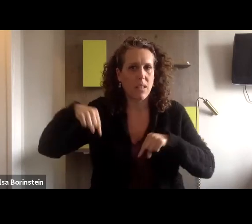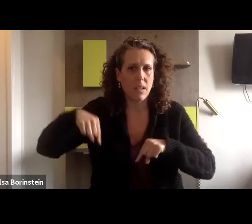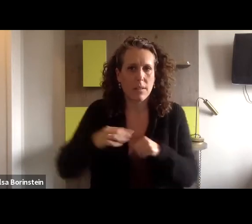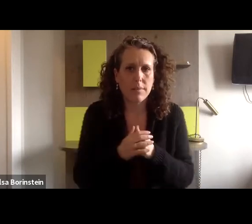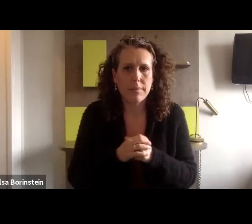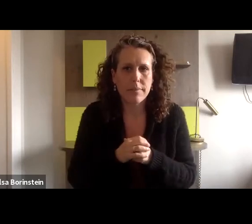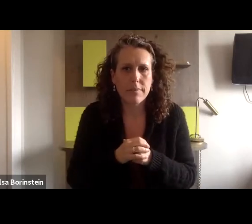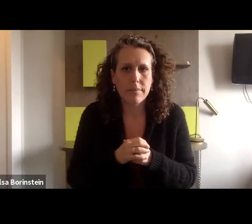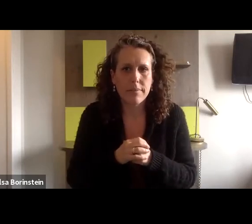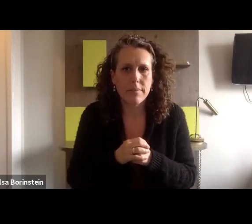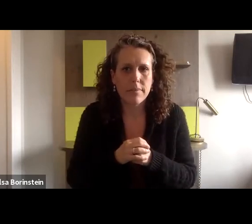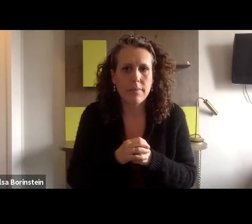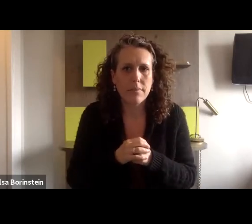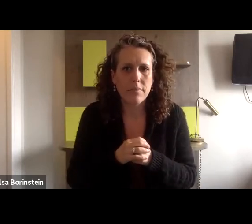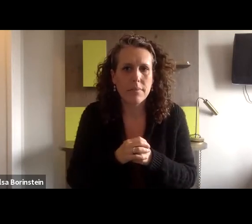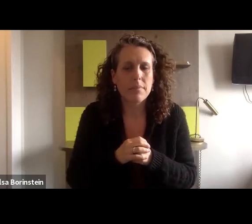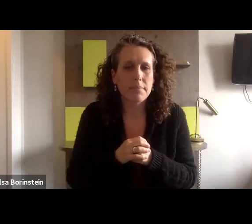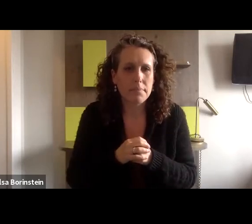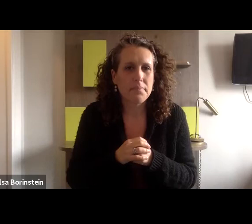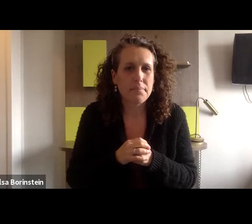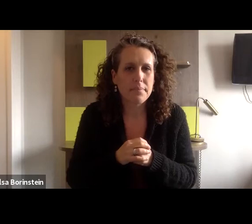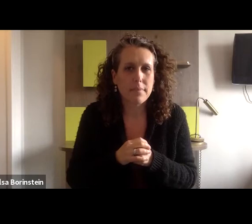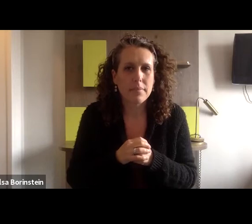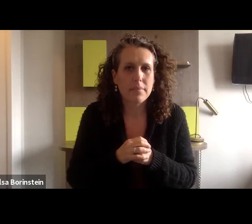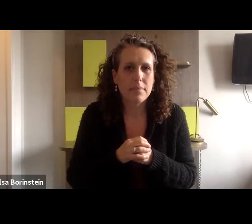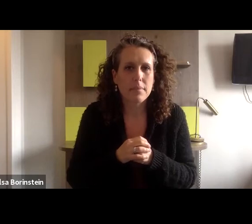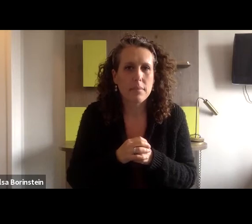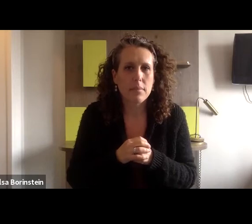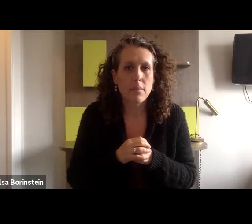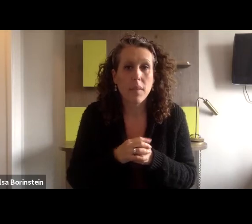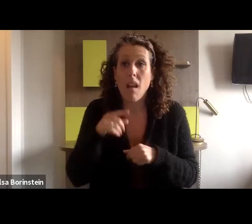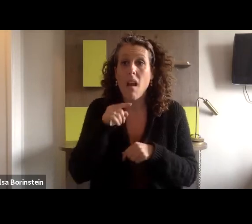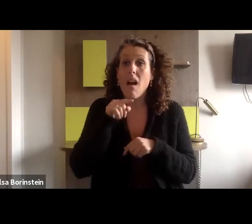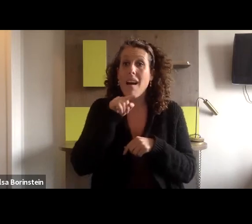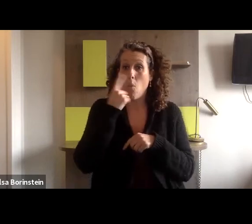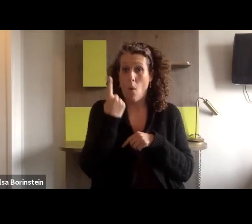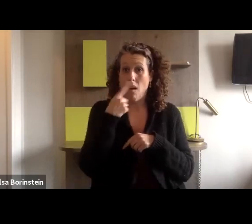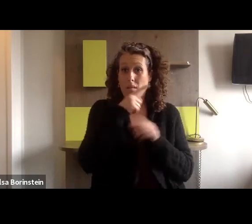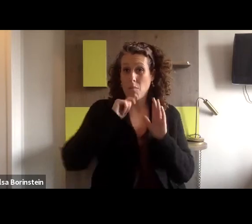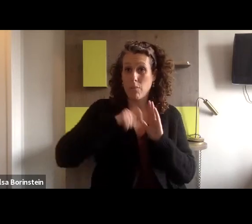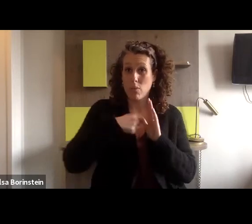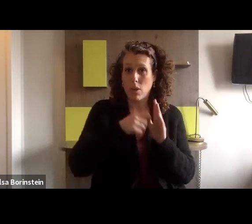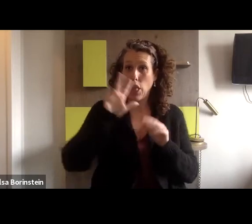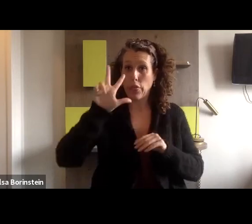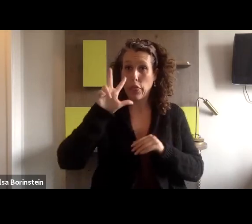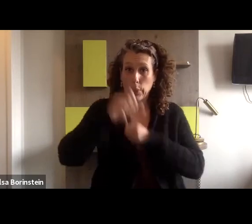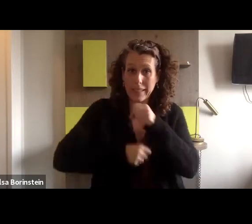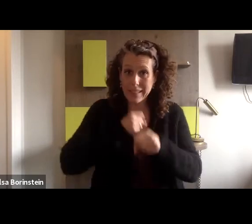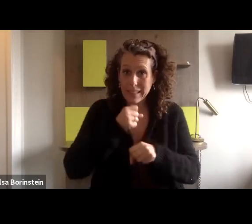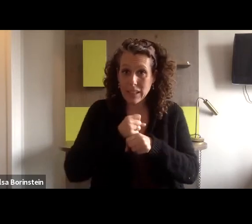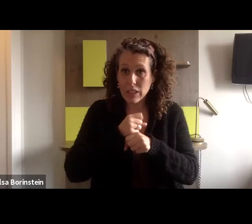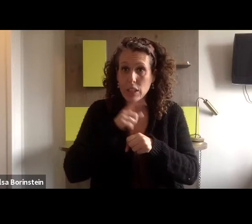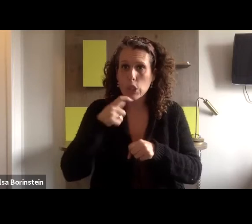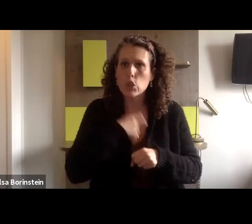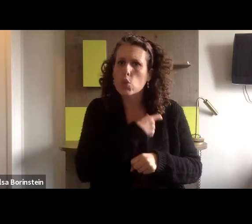currently ongoing. One is, that's a 3-year project funded by the Swiss National Science Foundation.